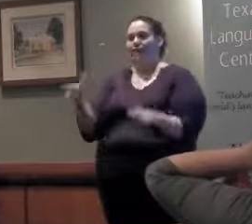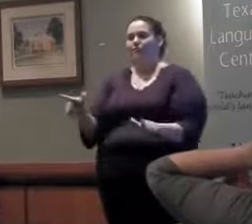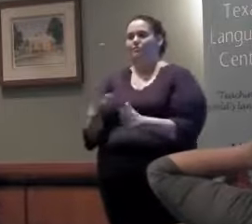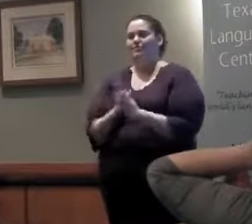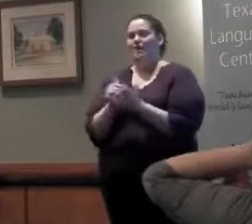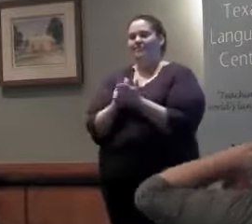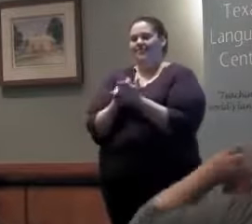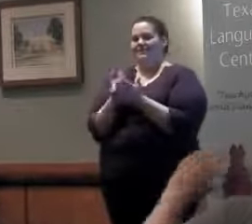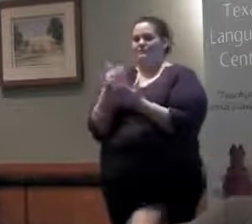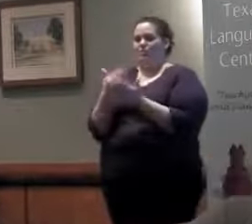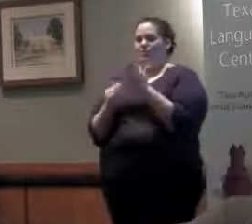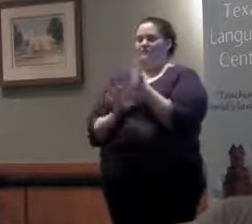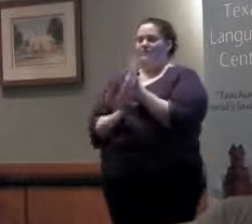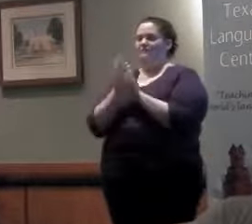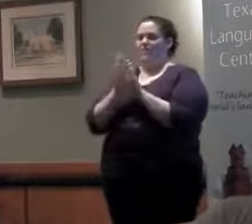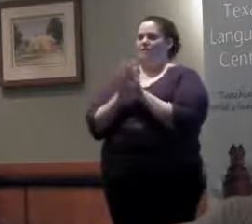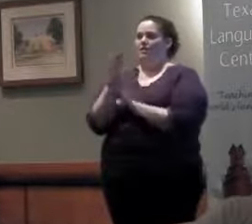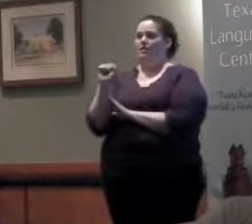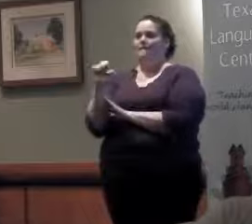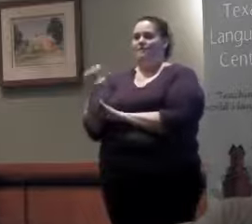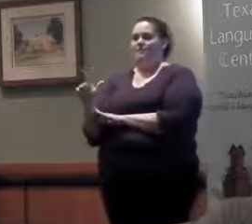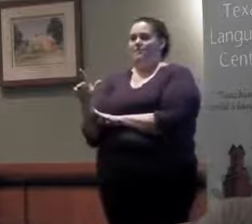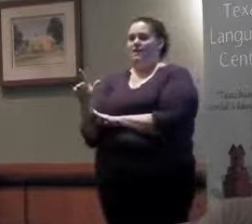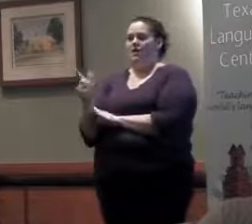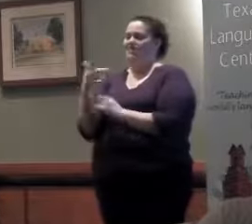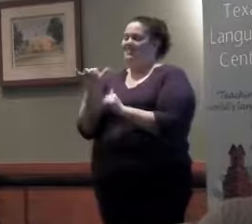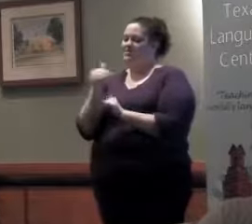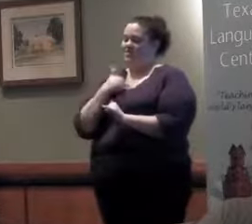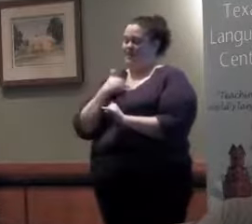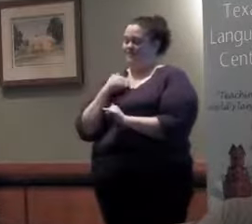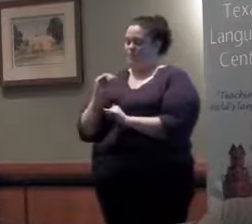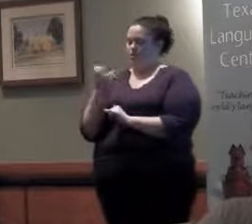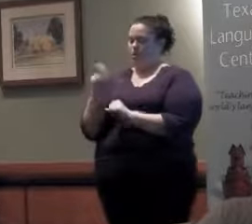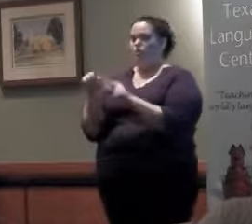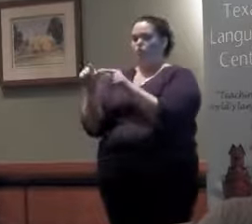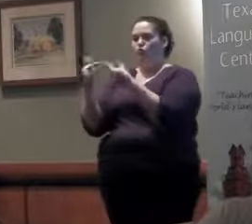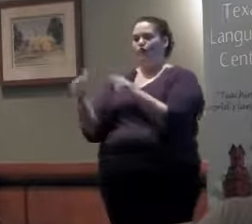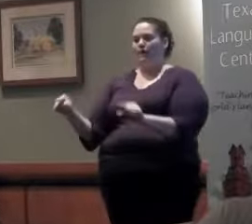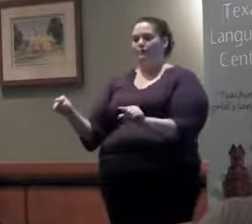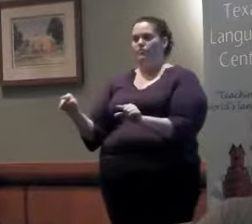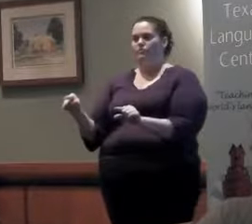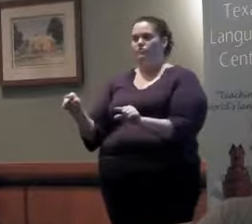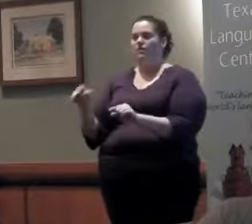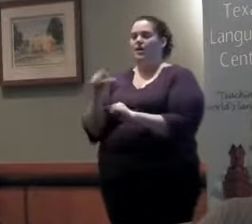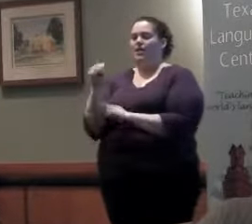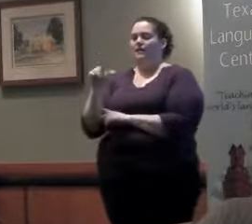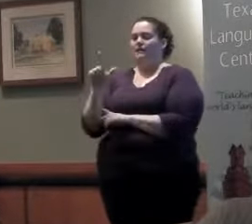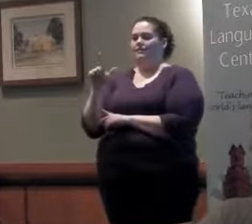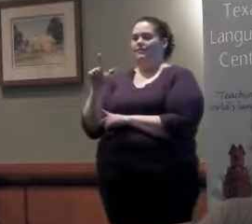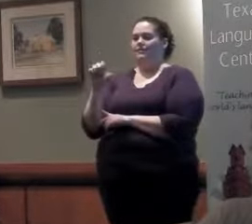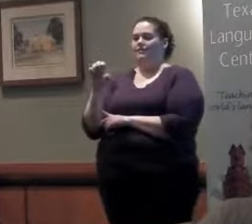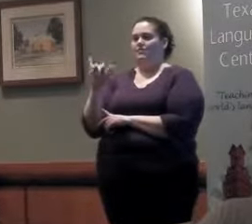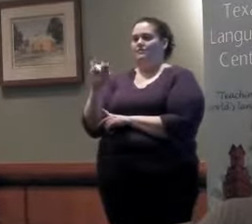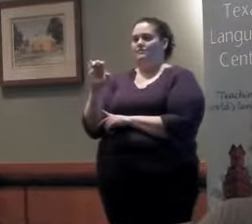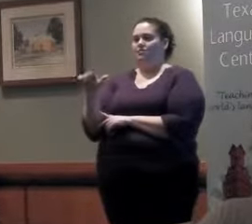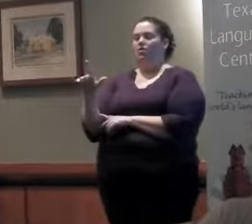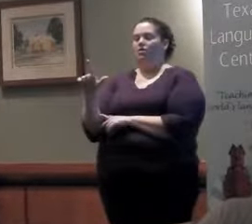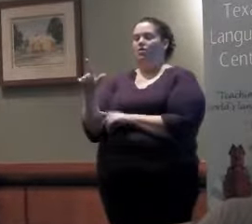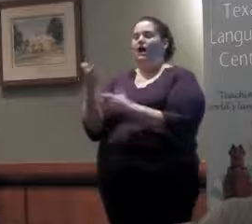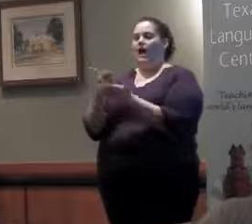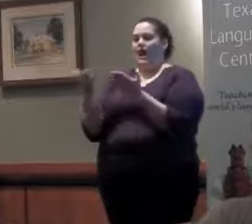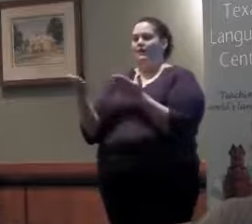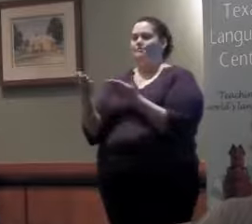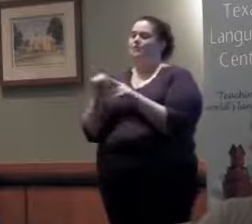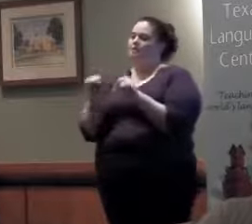languages. They still have their own grammars. They still have their own, lexical items, of course, but there are some contact phenomena, and that's certainly one of